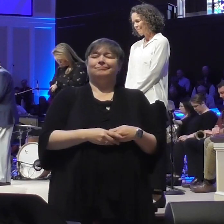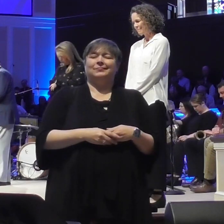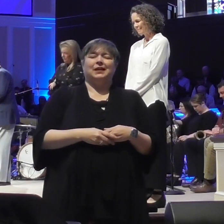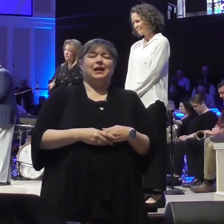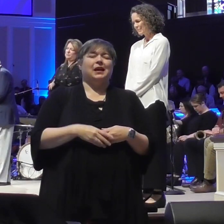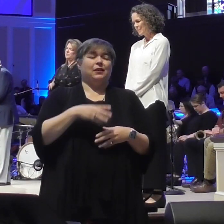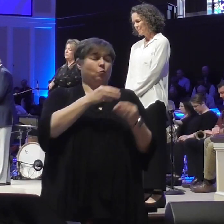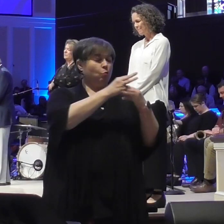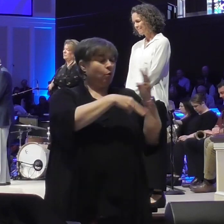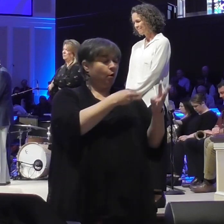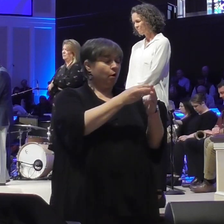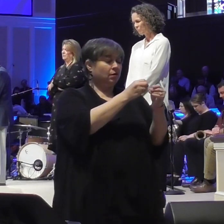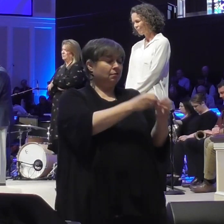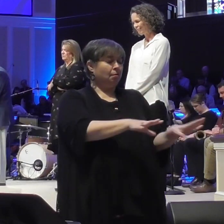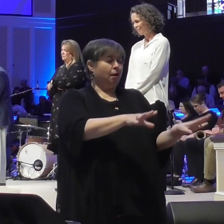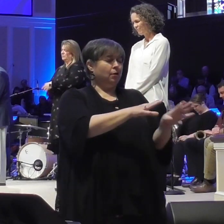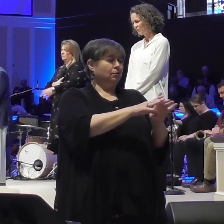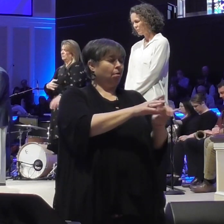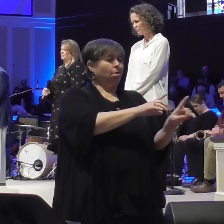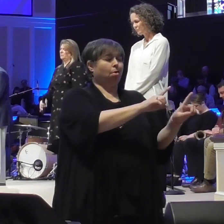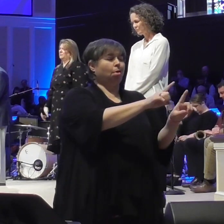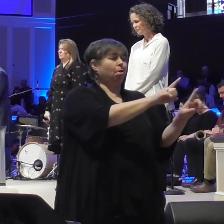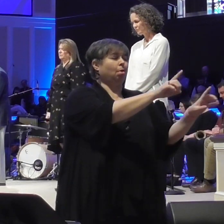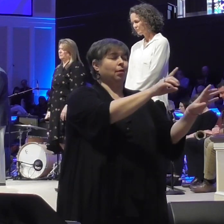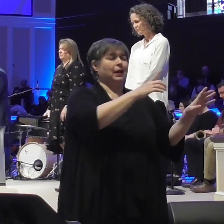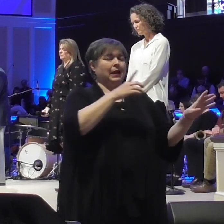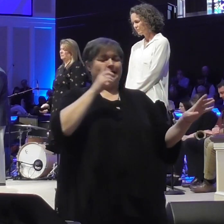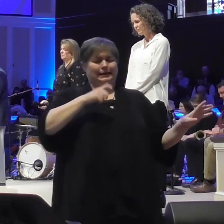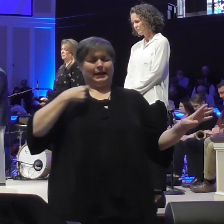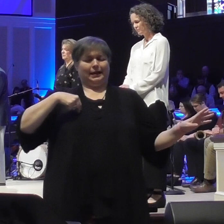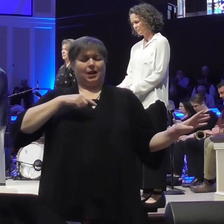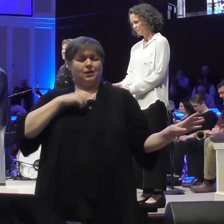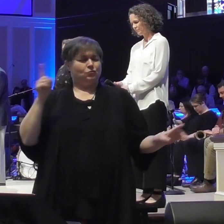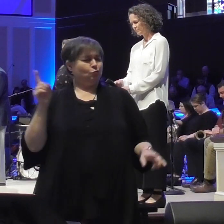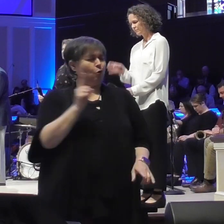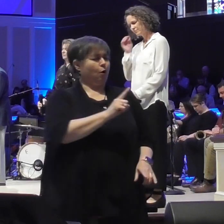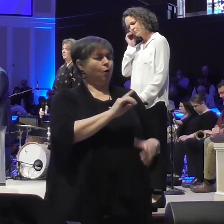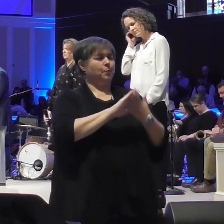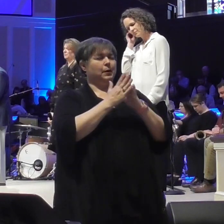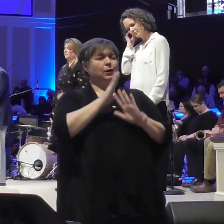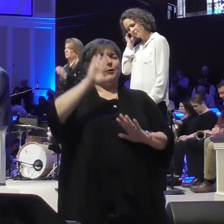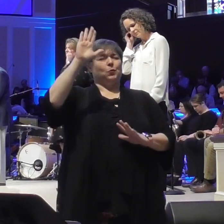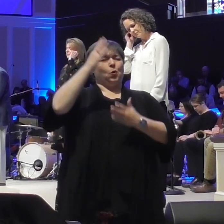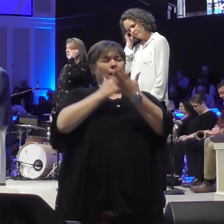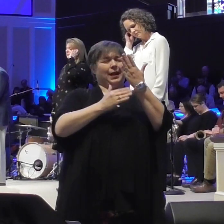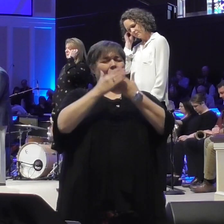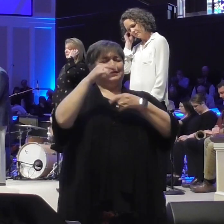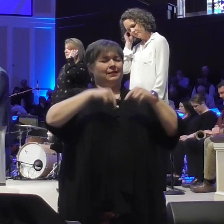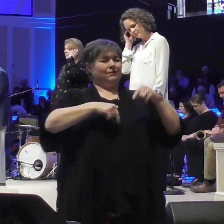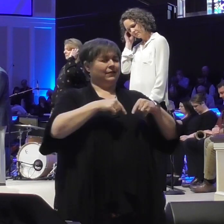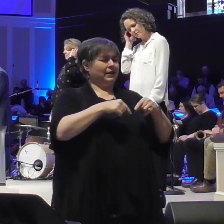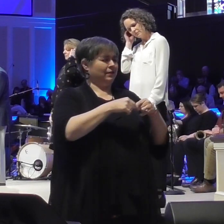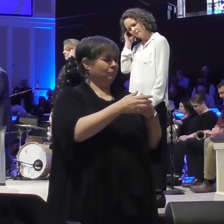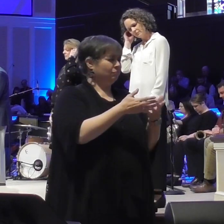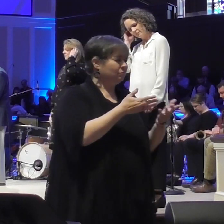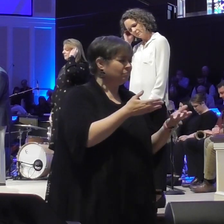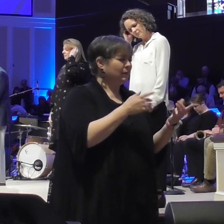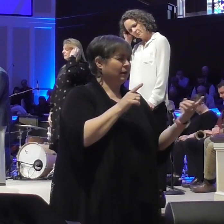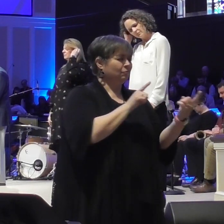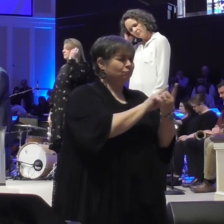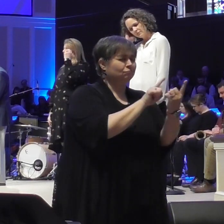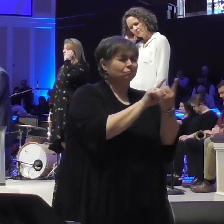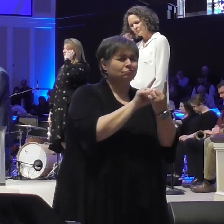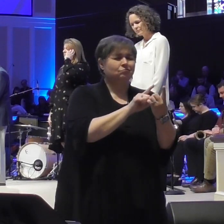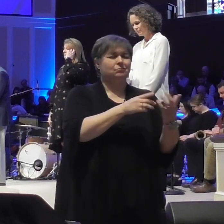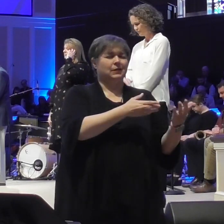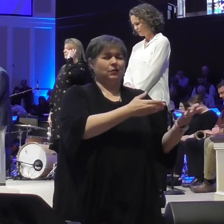that is lost and that needs us to be the hands and feet of Christ. Father, thank you that as we've entered into this place today, we know that because